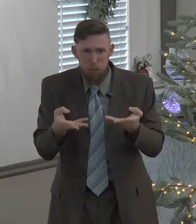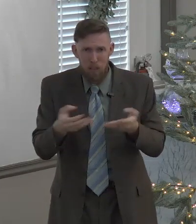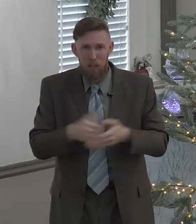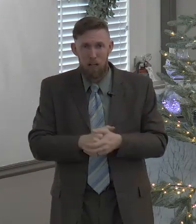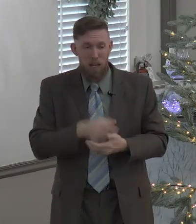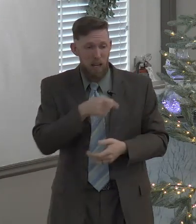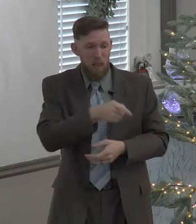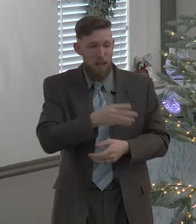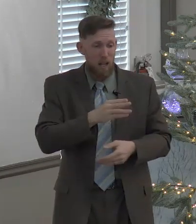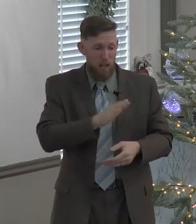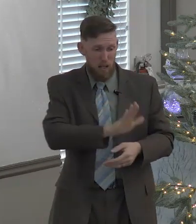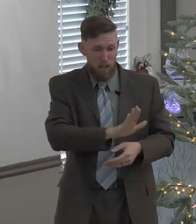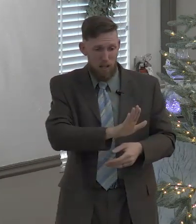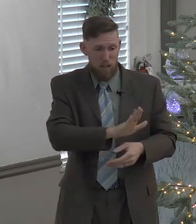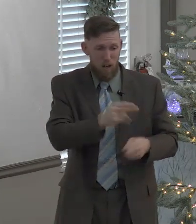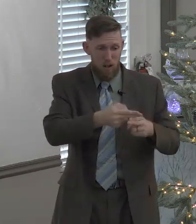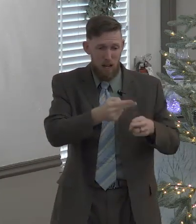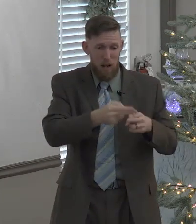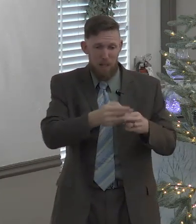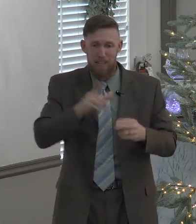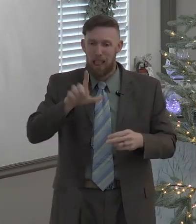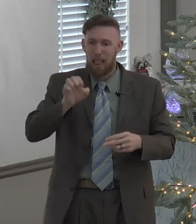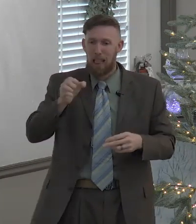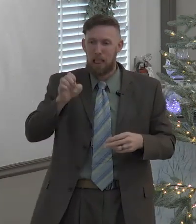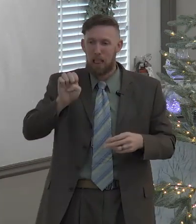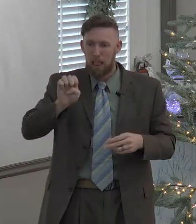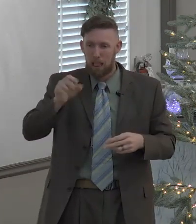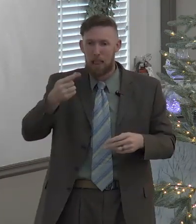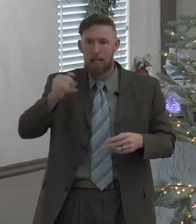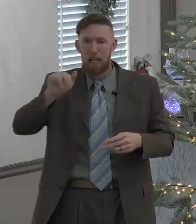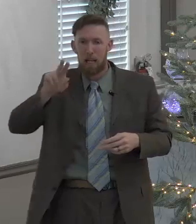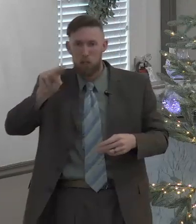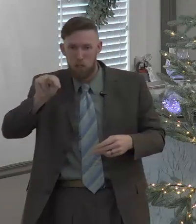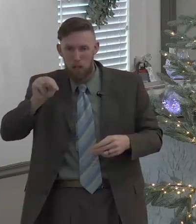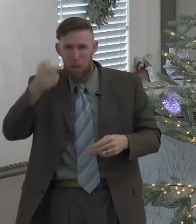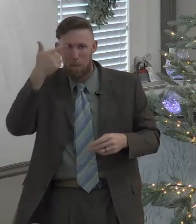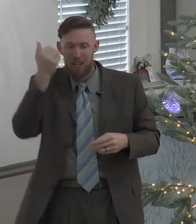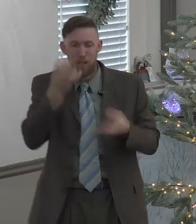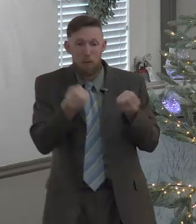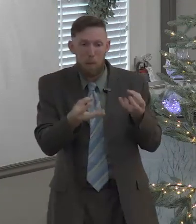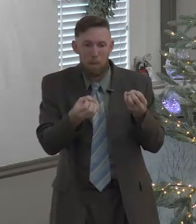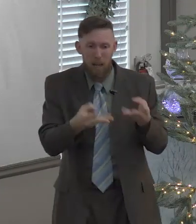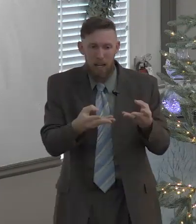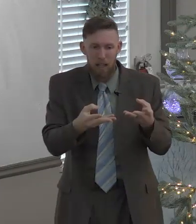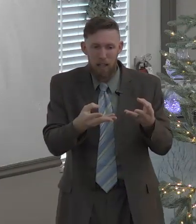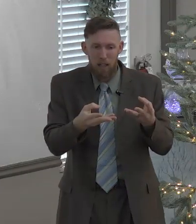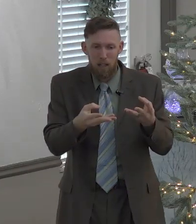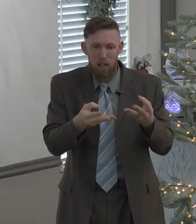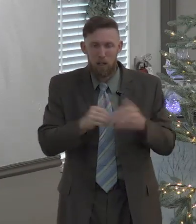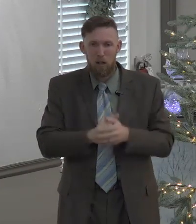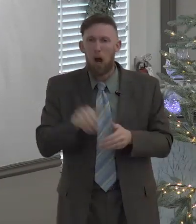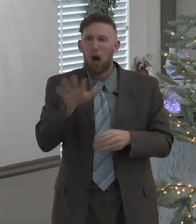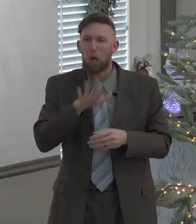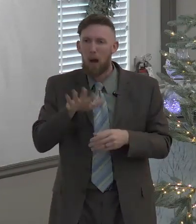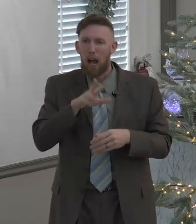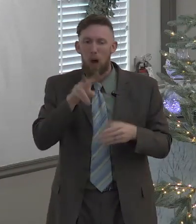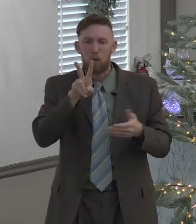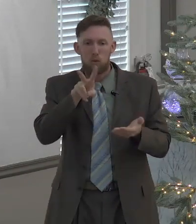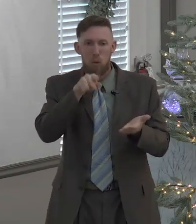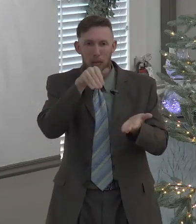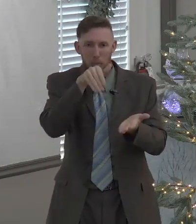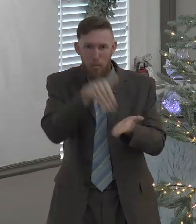just one. I mean, the devil says that his name is Legion because there are